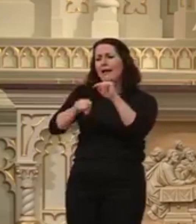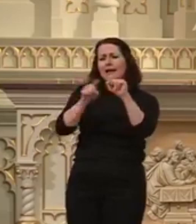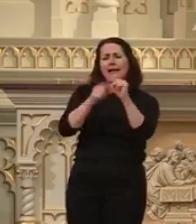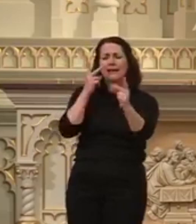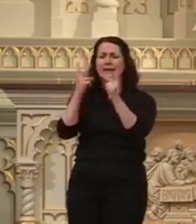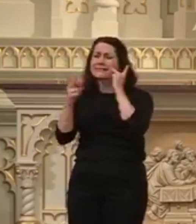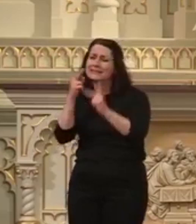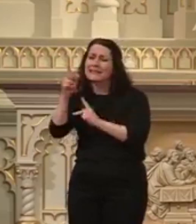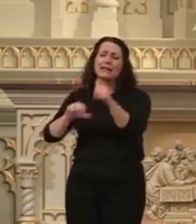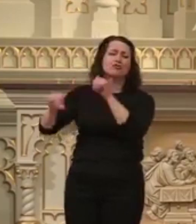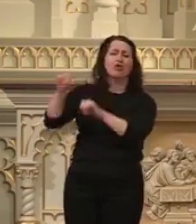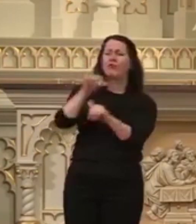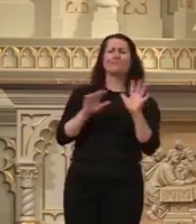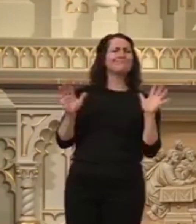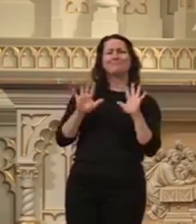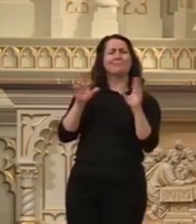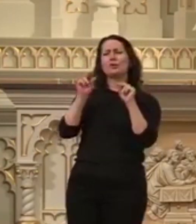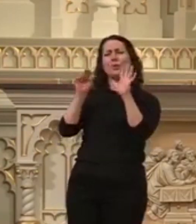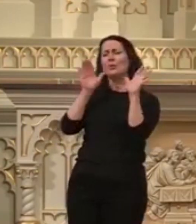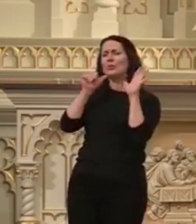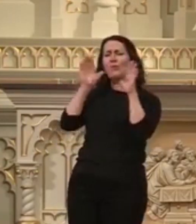with. But